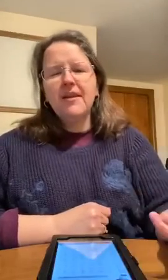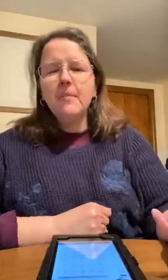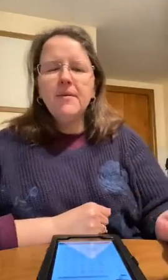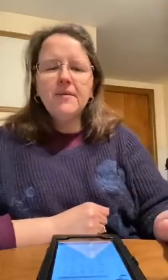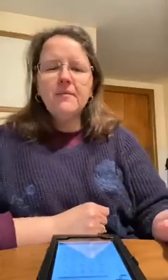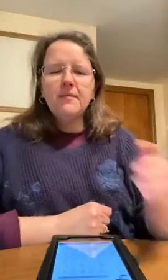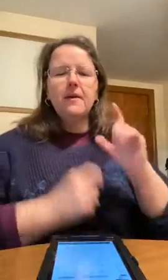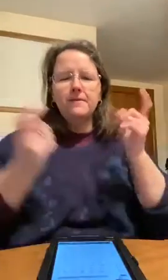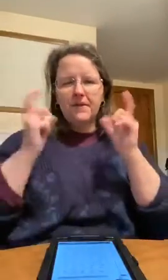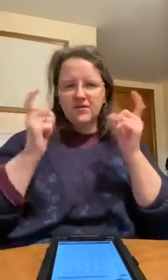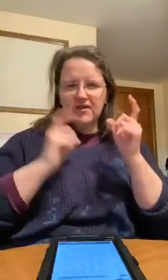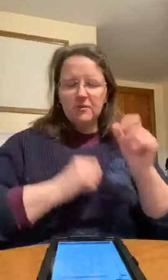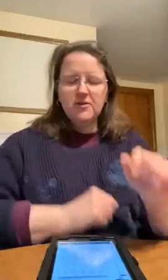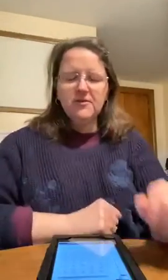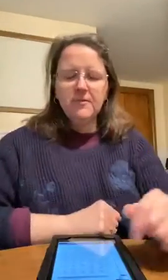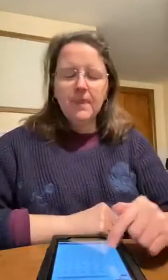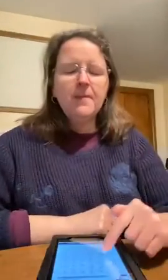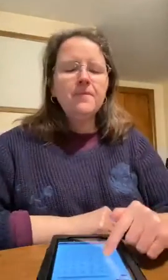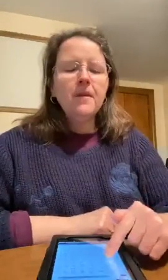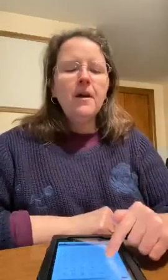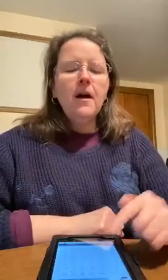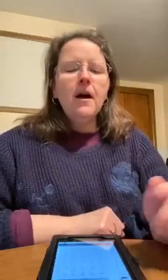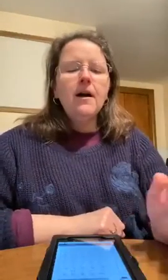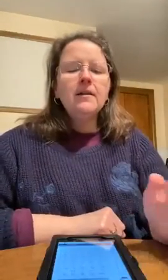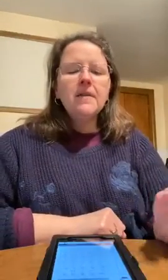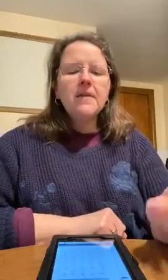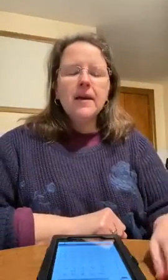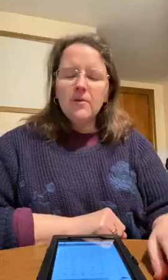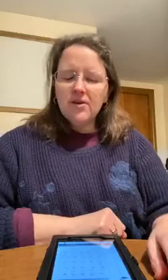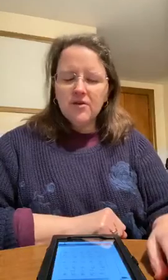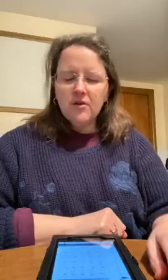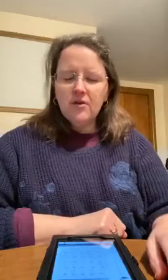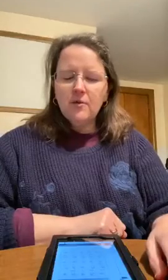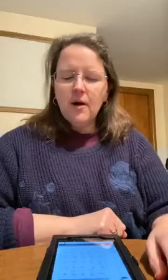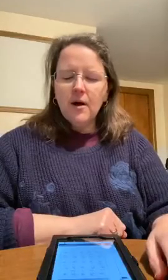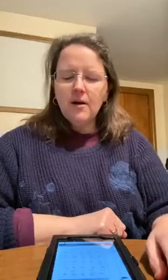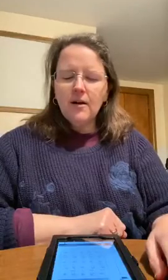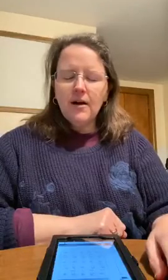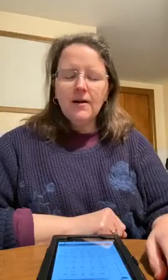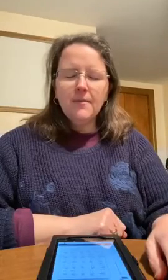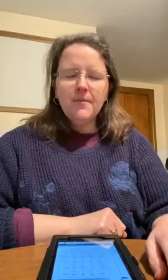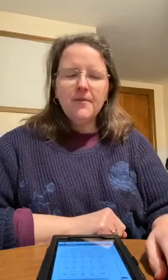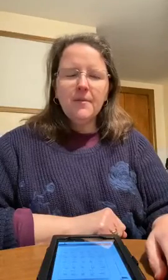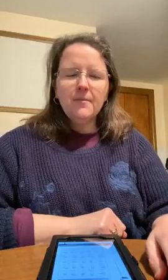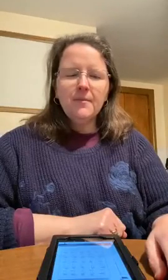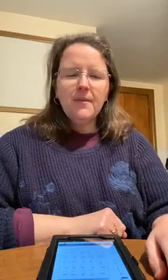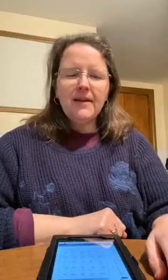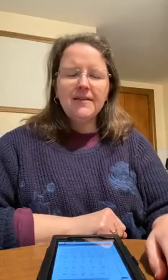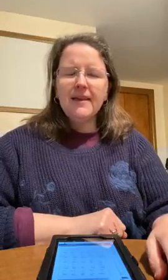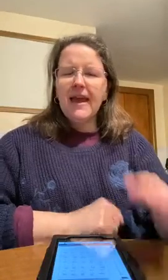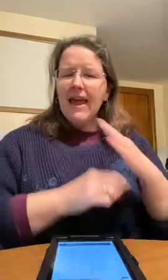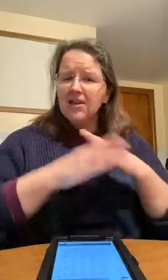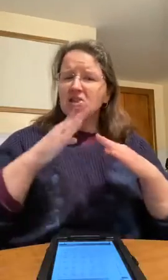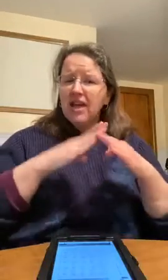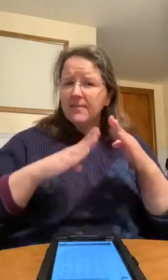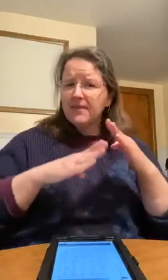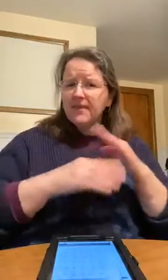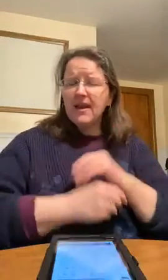examples of facial expressions. Another thing I want to show you are some, I guess, hand shapes. And